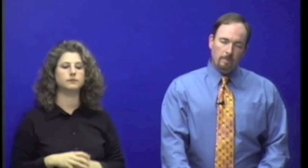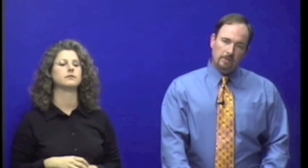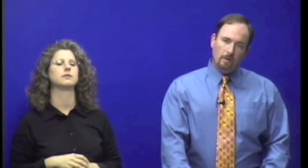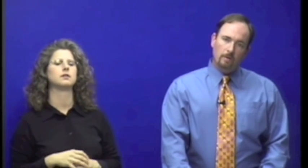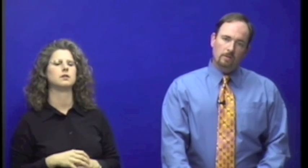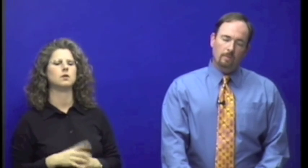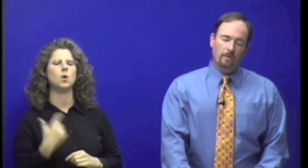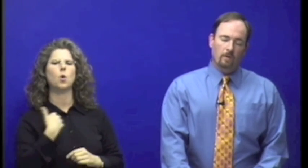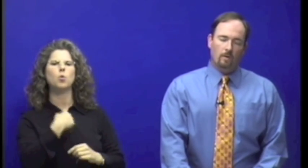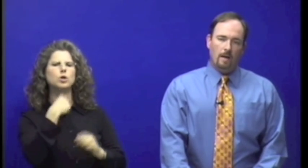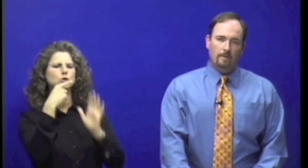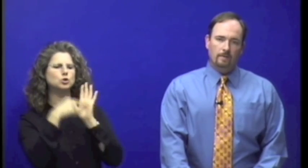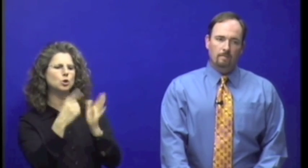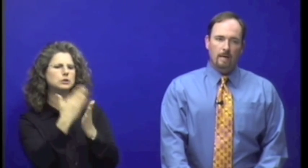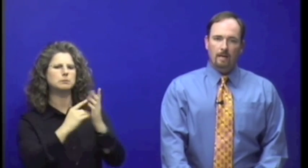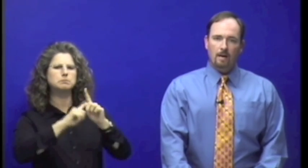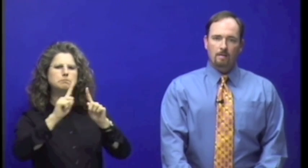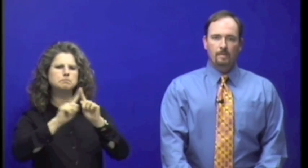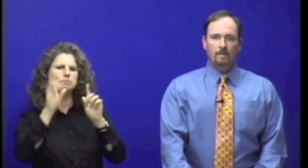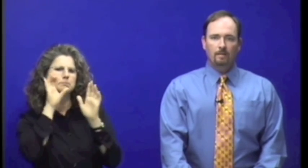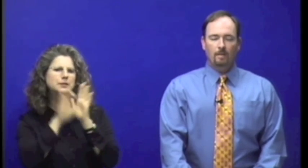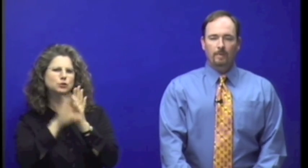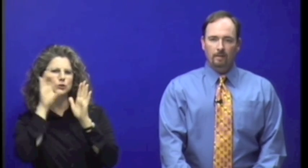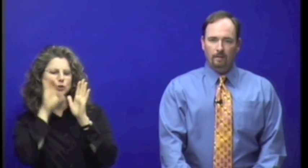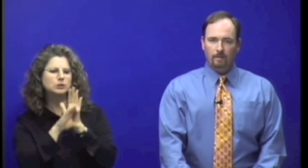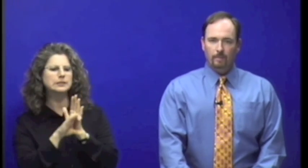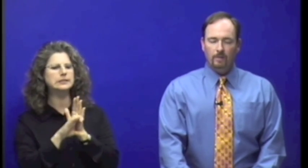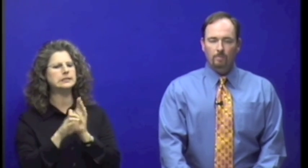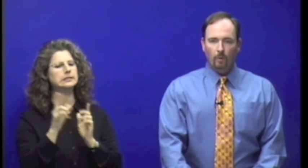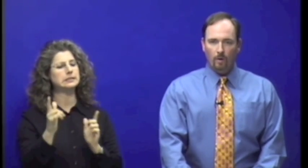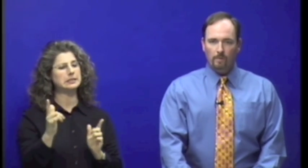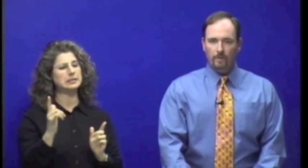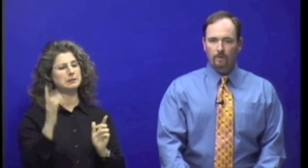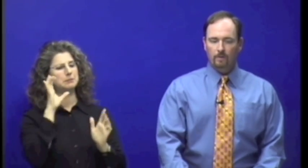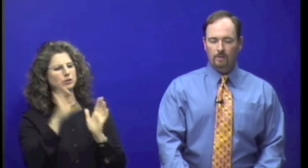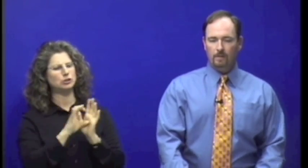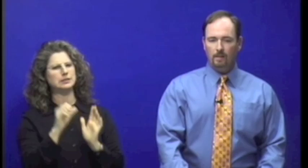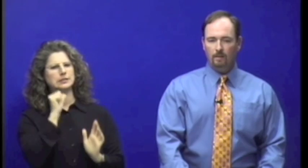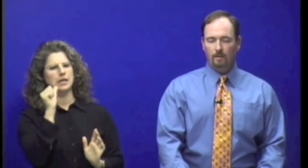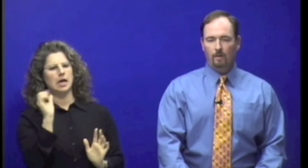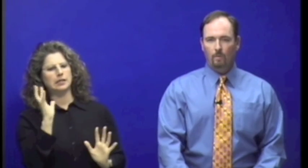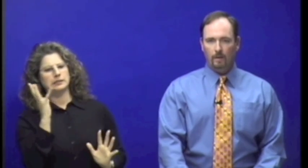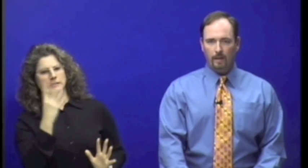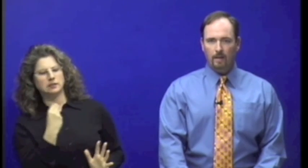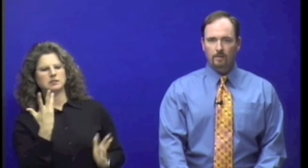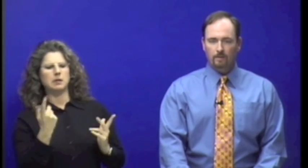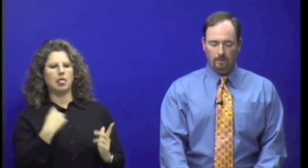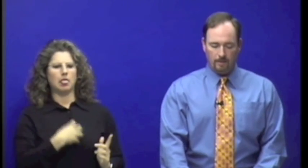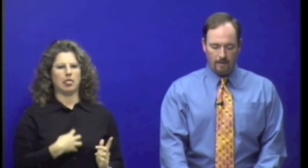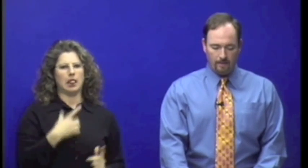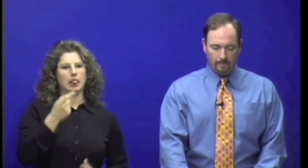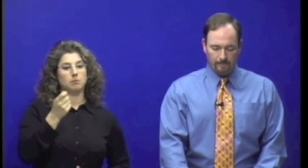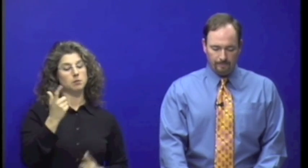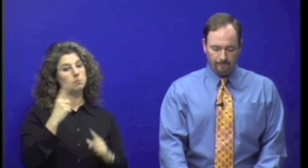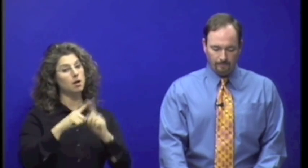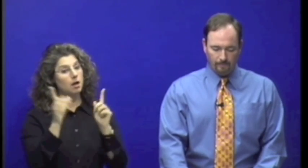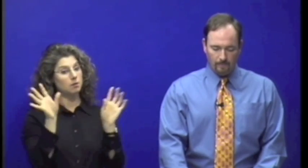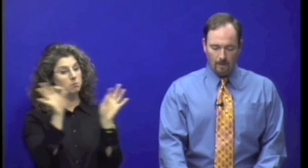Now we're going to be showing you some photographs that may not be appealing, but it's important for you to see what cancer looks